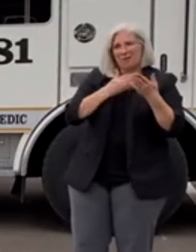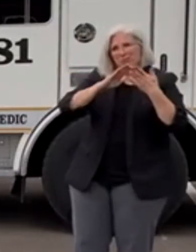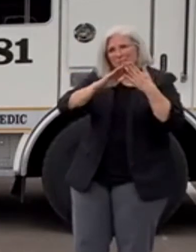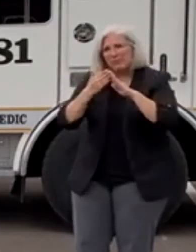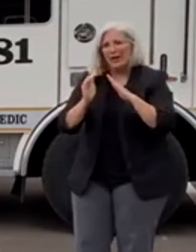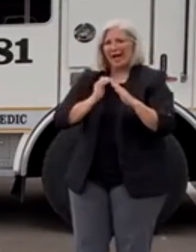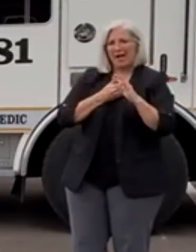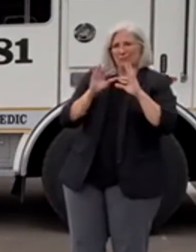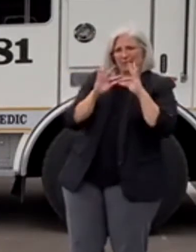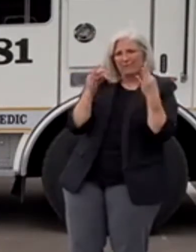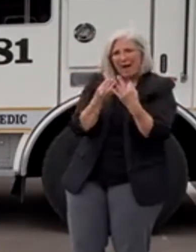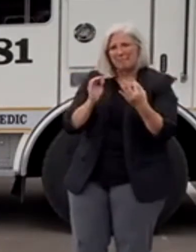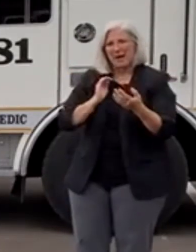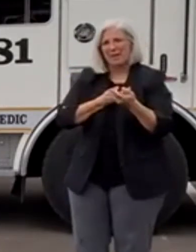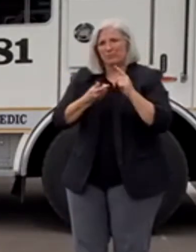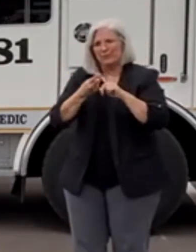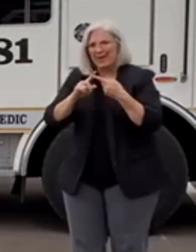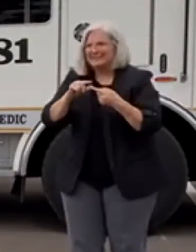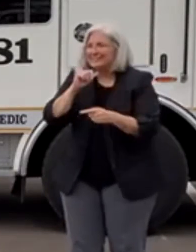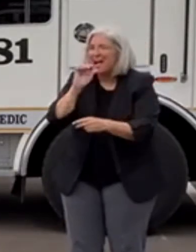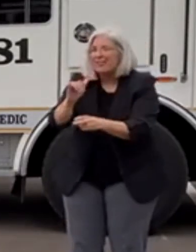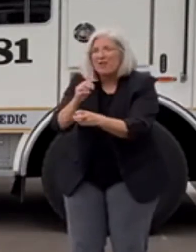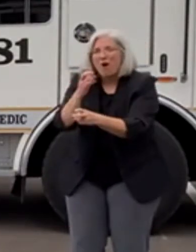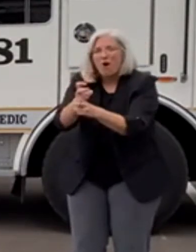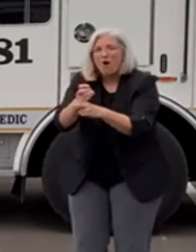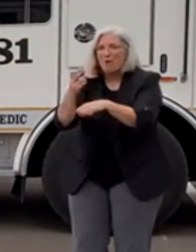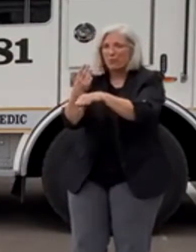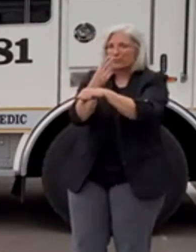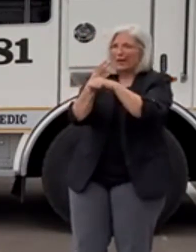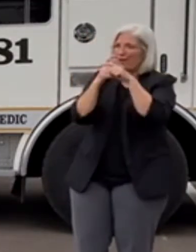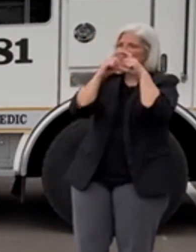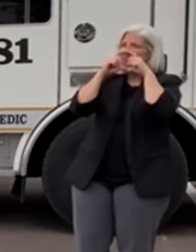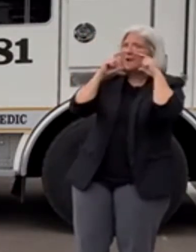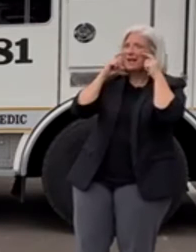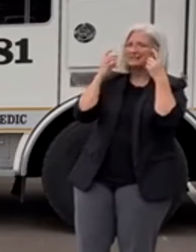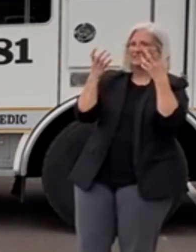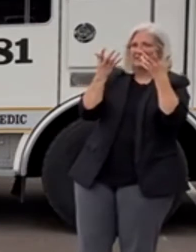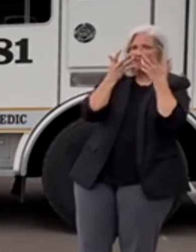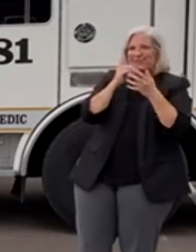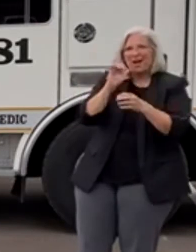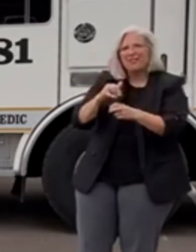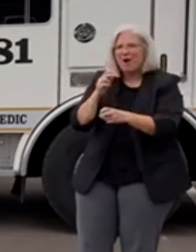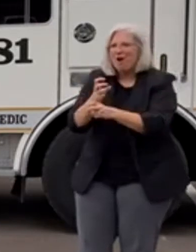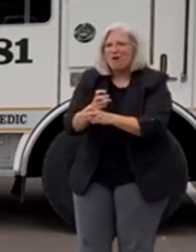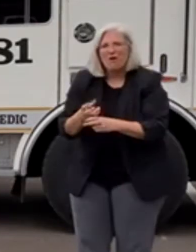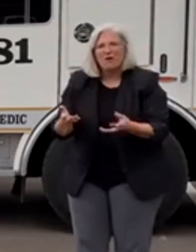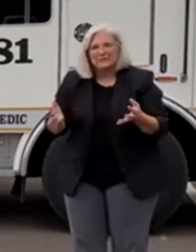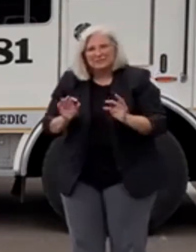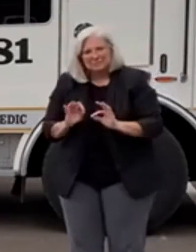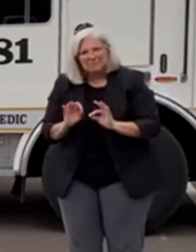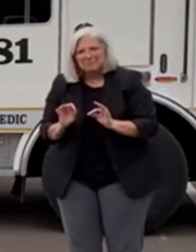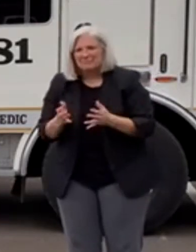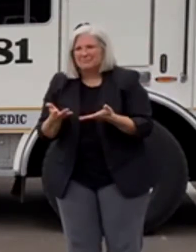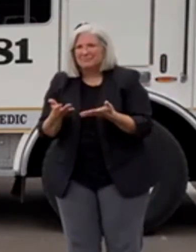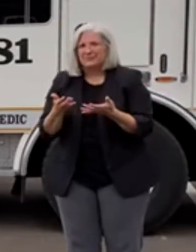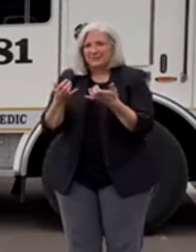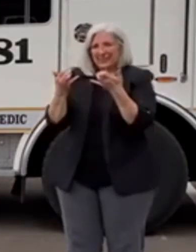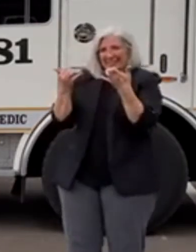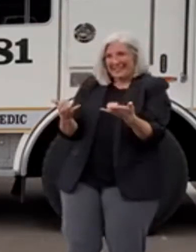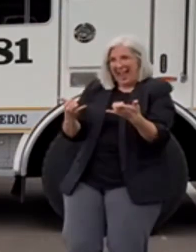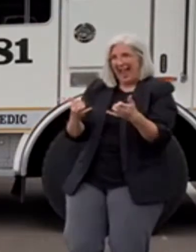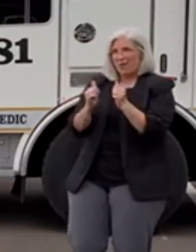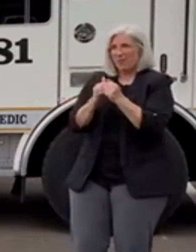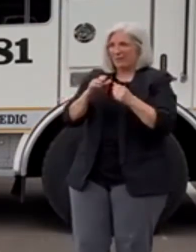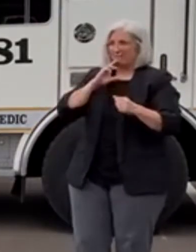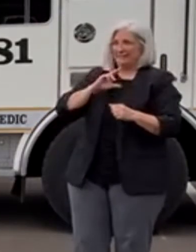put on a mask and leave it on. As far as our holidays are concerned, we're hearing